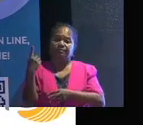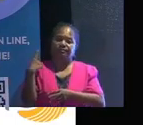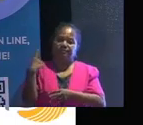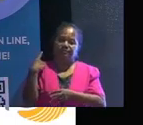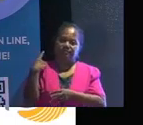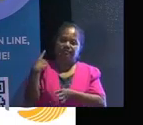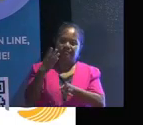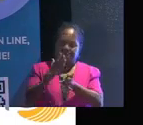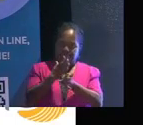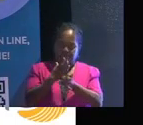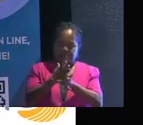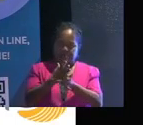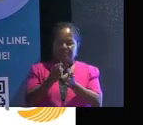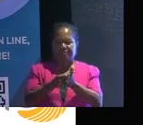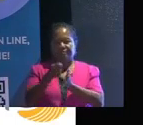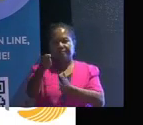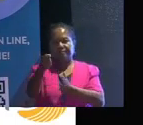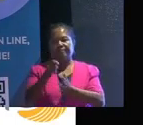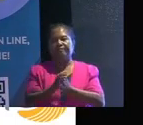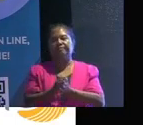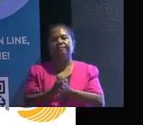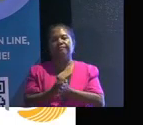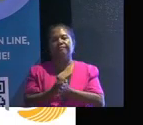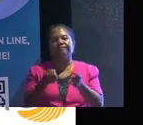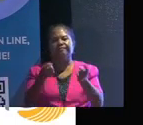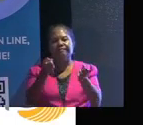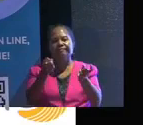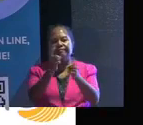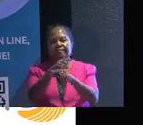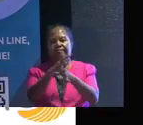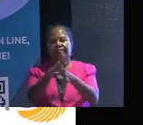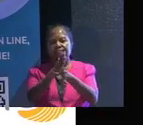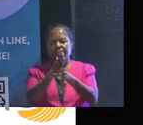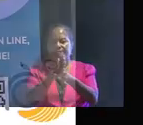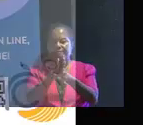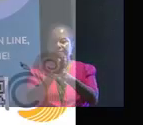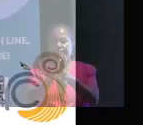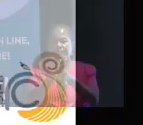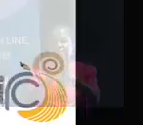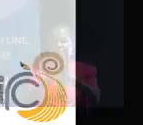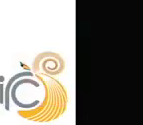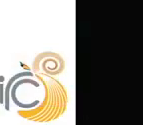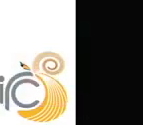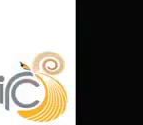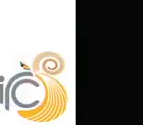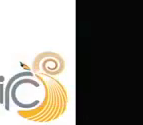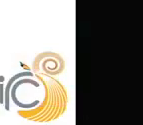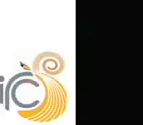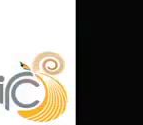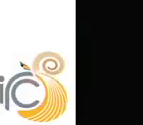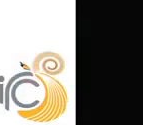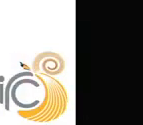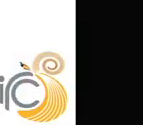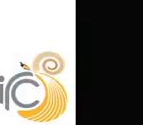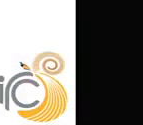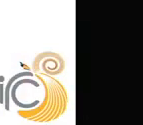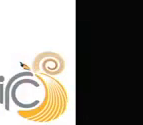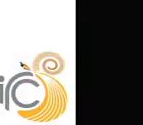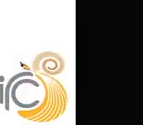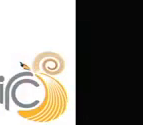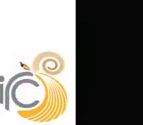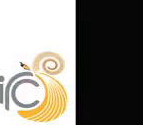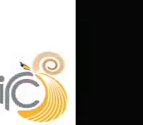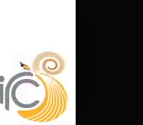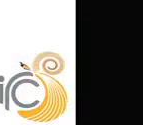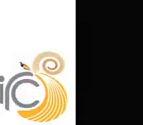above your normal position, shift allowance, domestic market allowance, or risk allowance. All